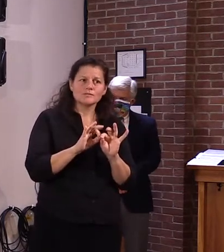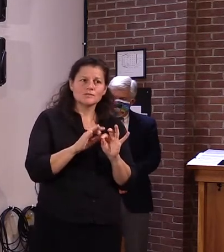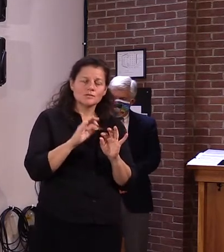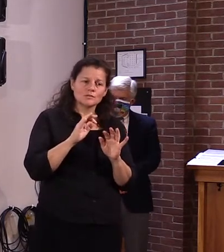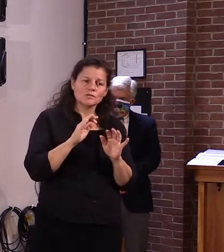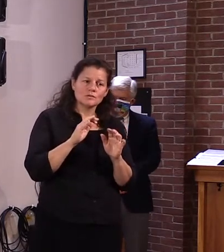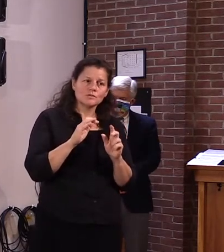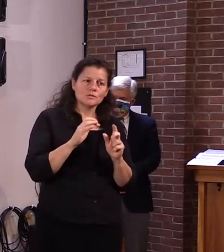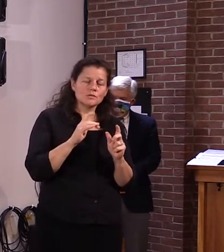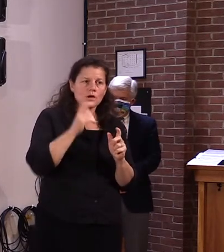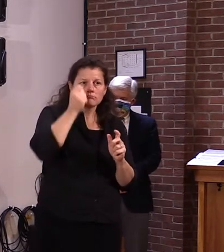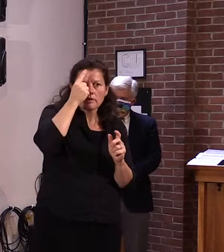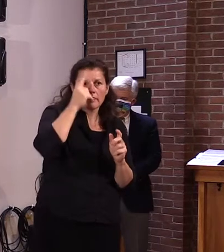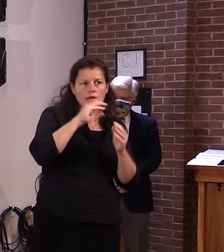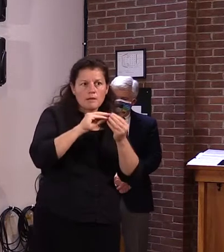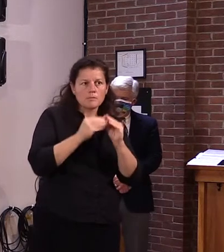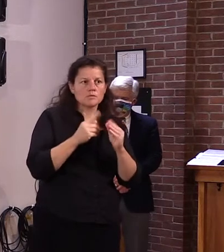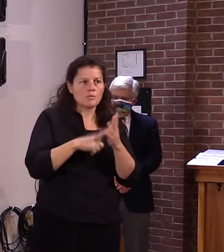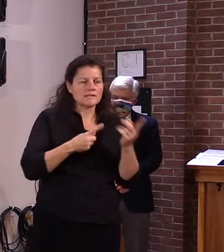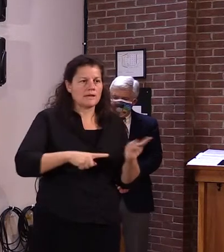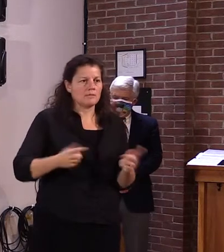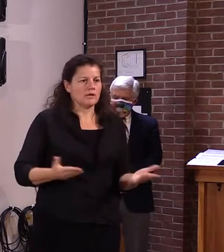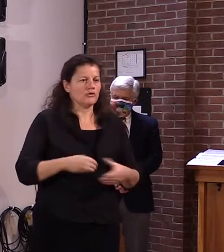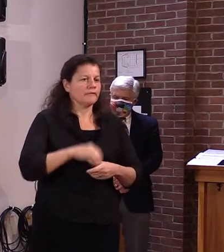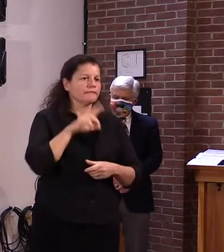contemplate what's happening in Vermont.